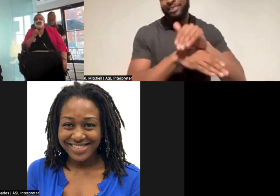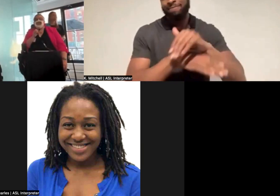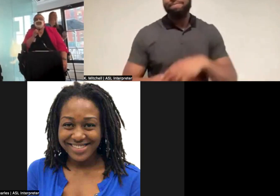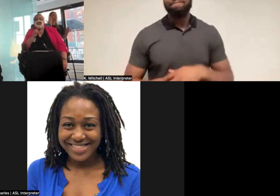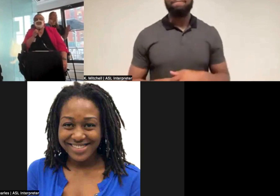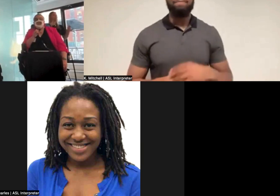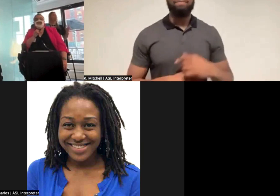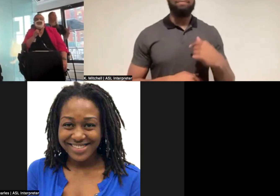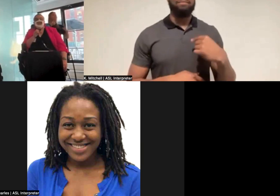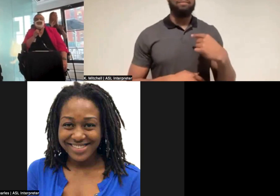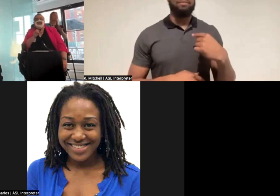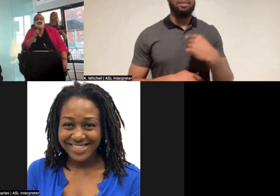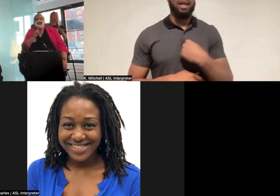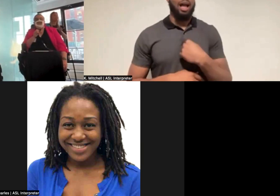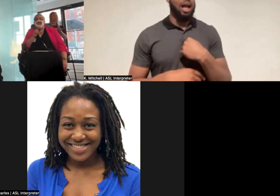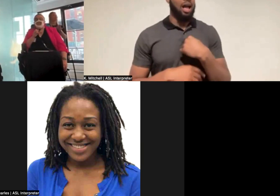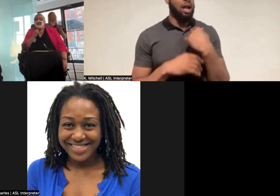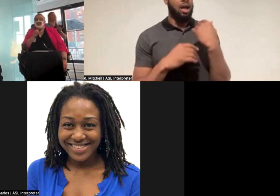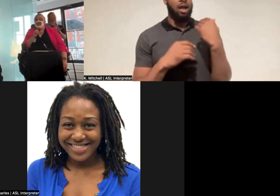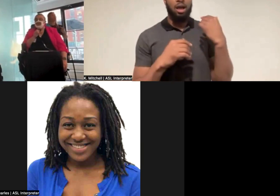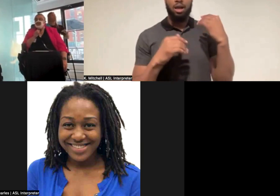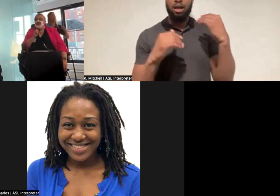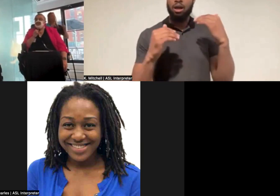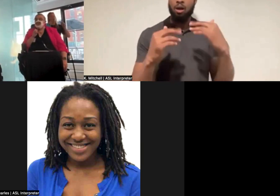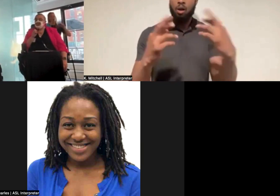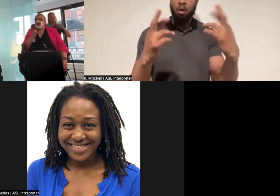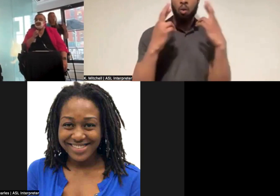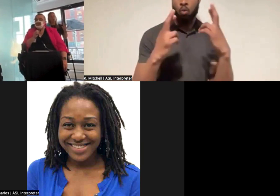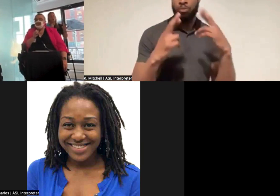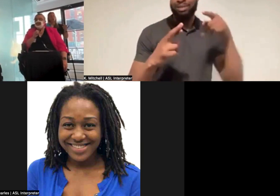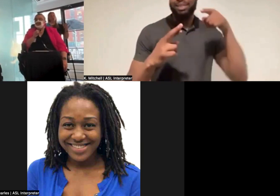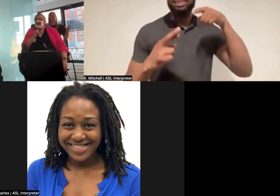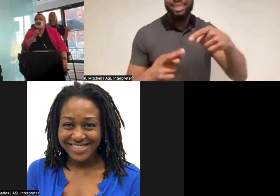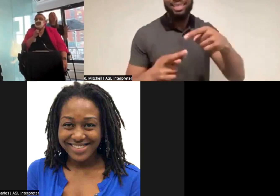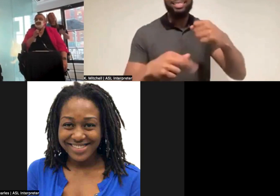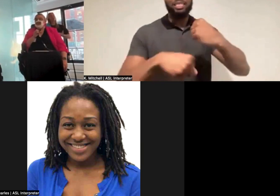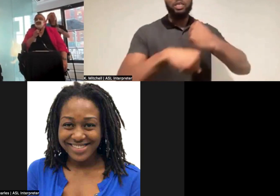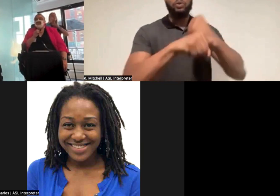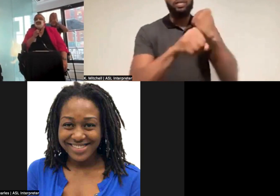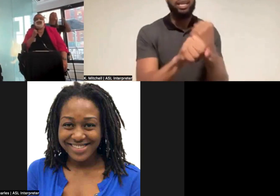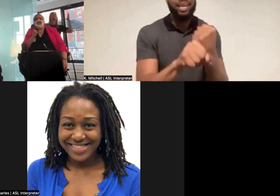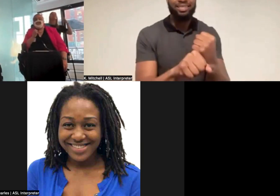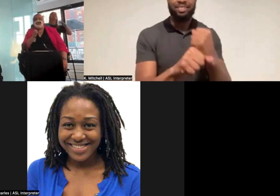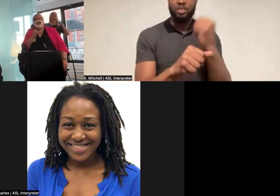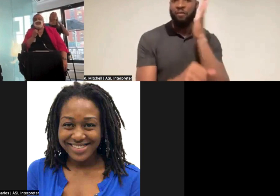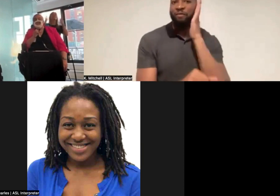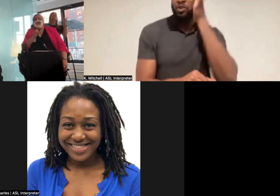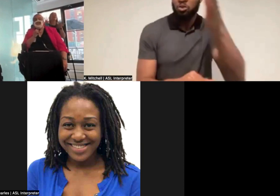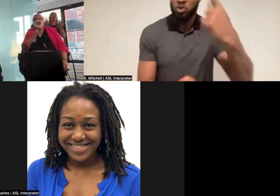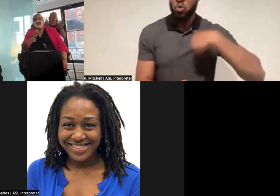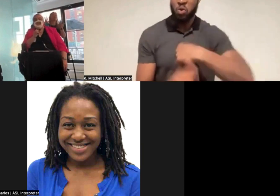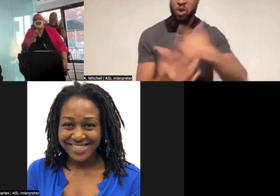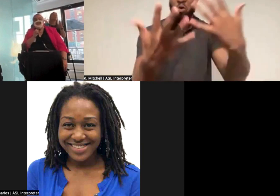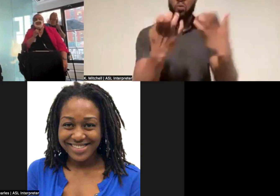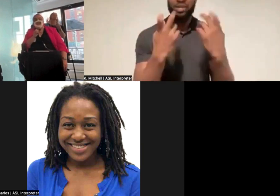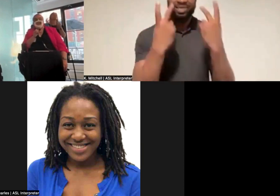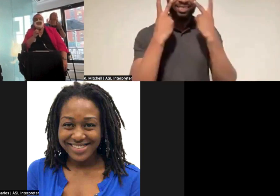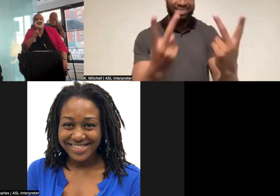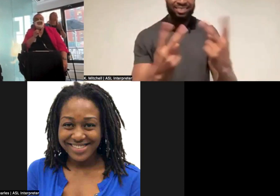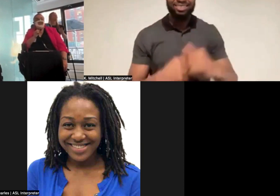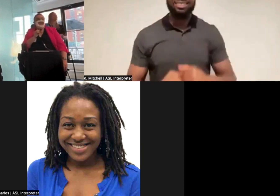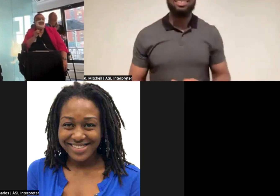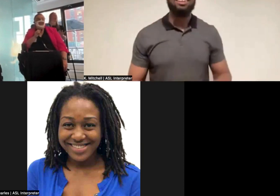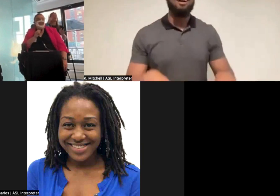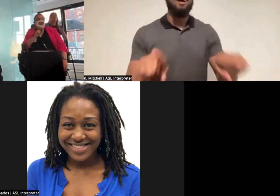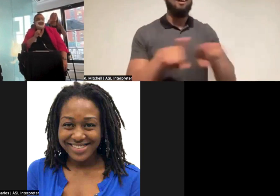us all a look into what the future we want to build looks like and a little bit of a better idea of what our role in making